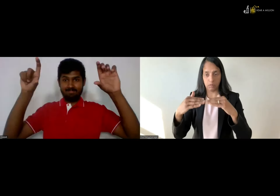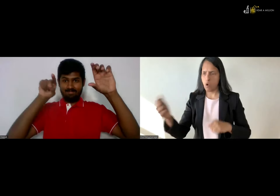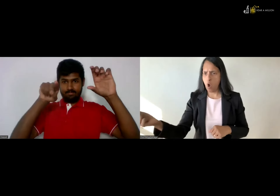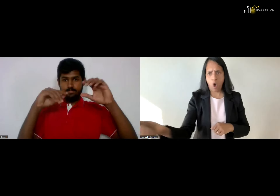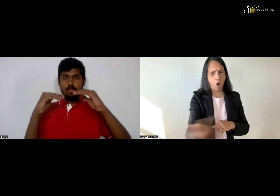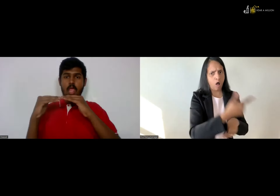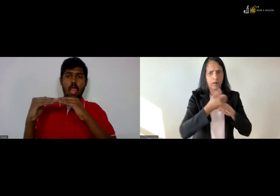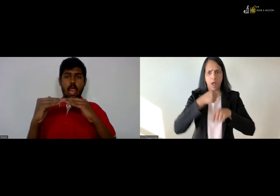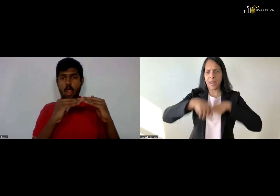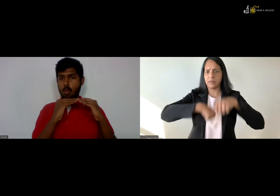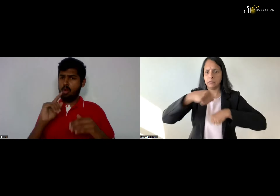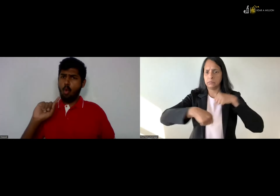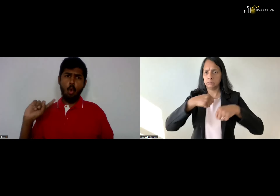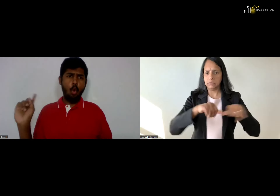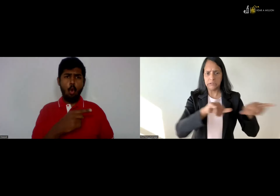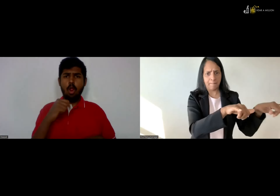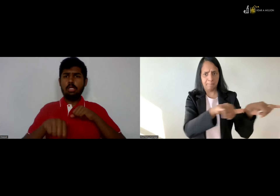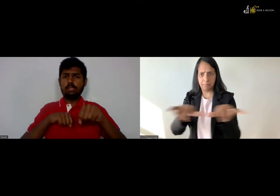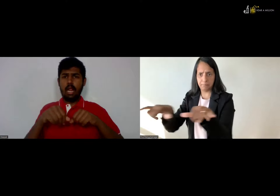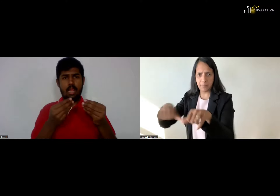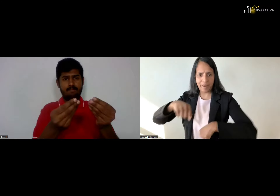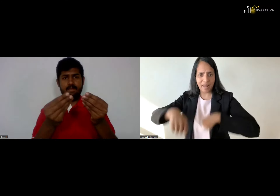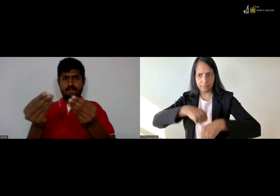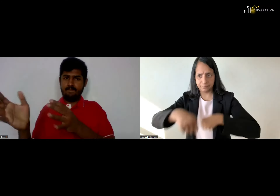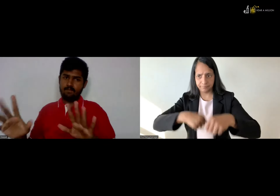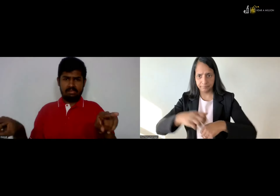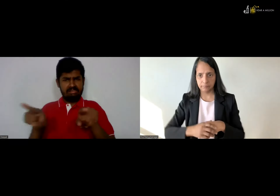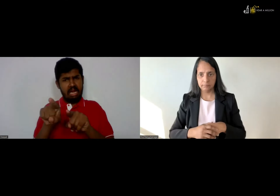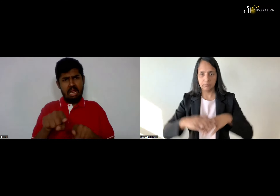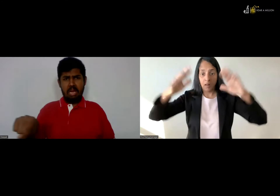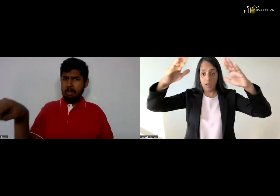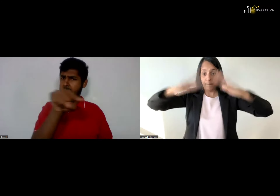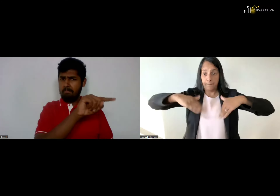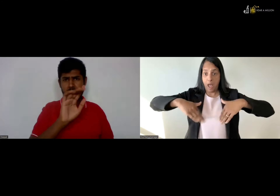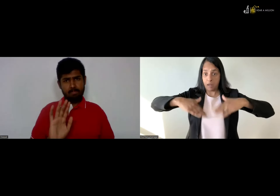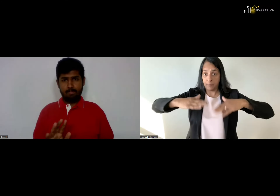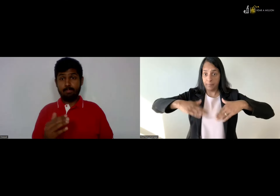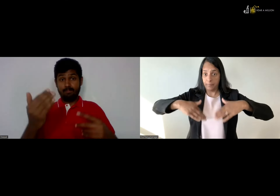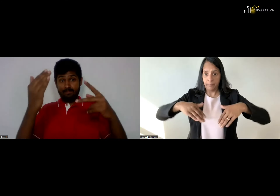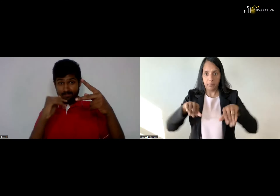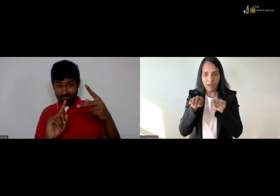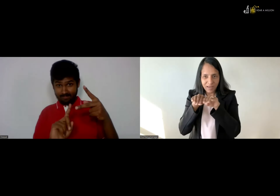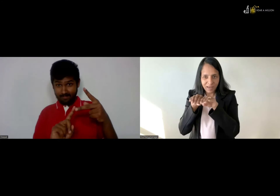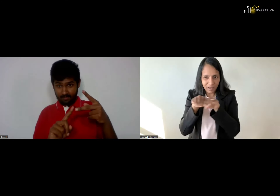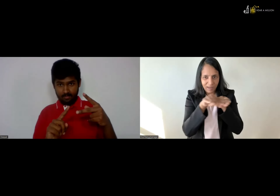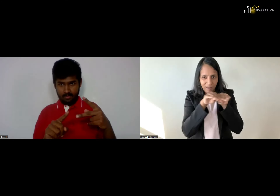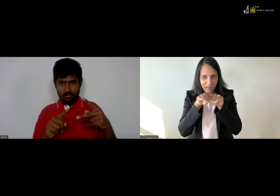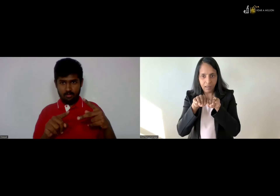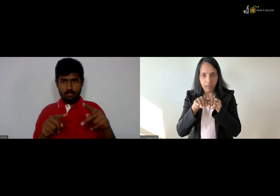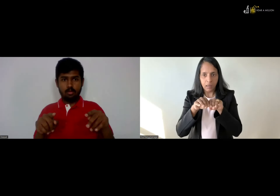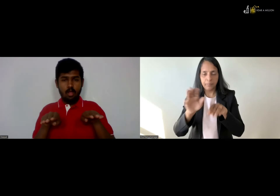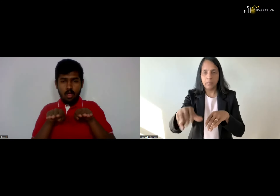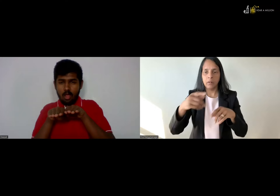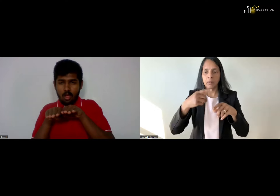So the upper picture, it was related to the equality. Okay, everyone getting the